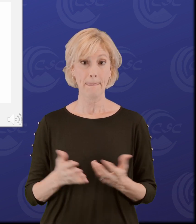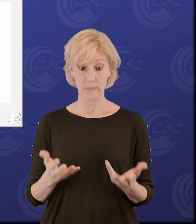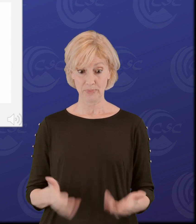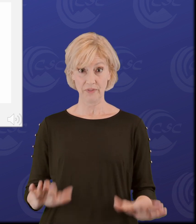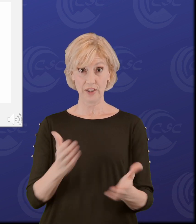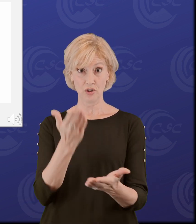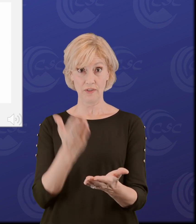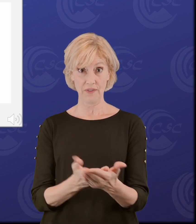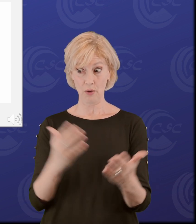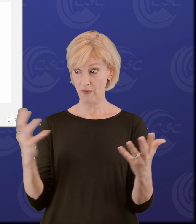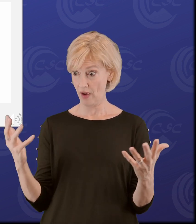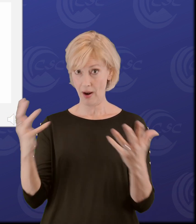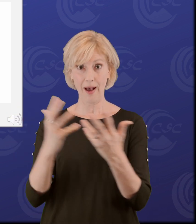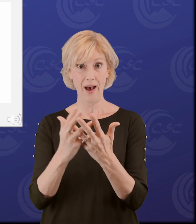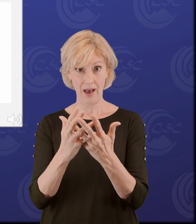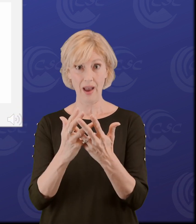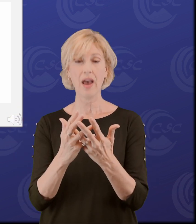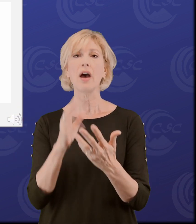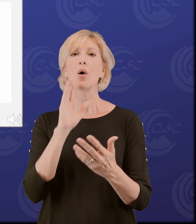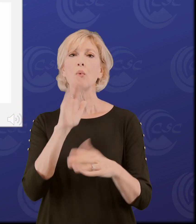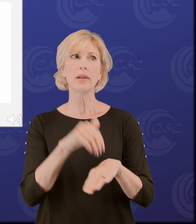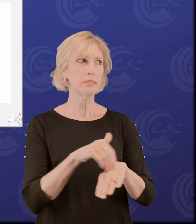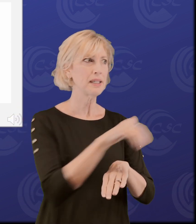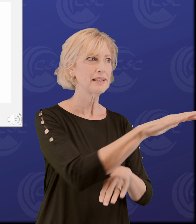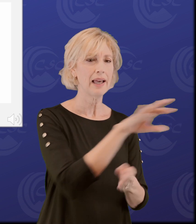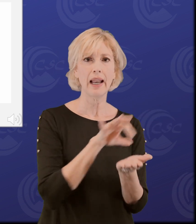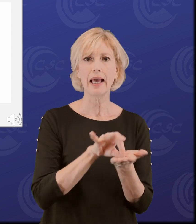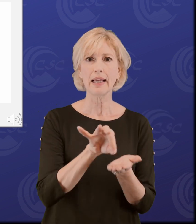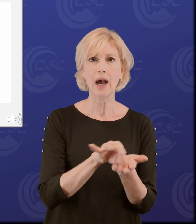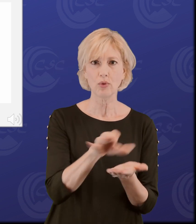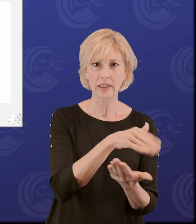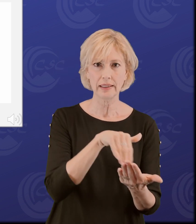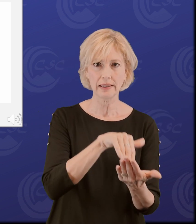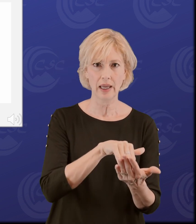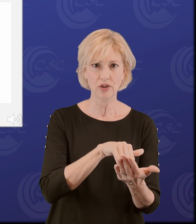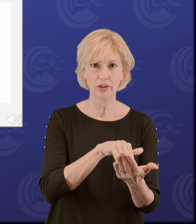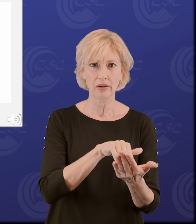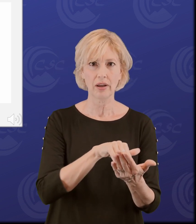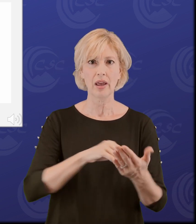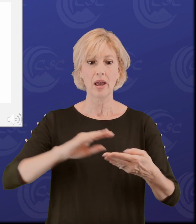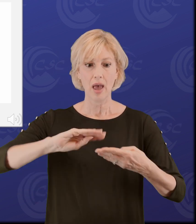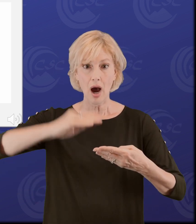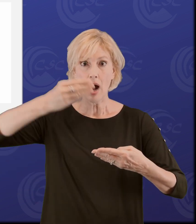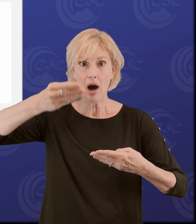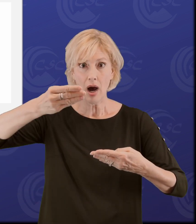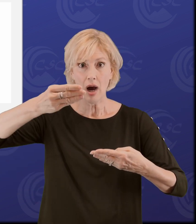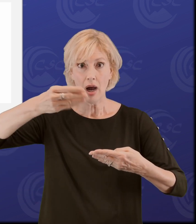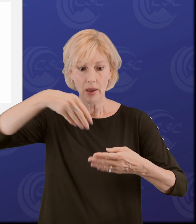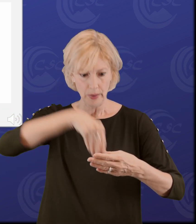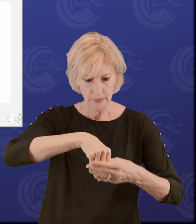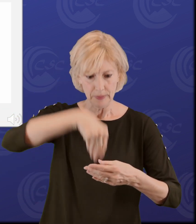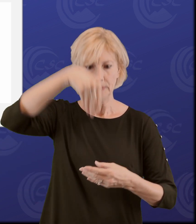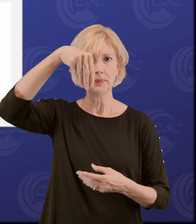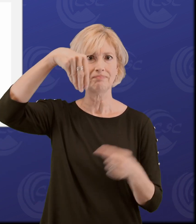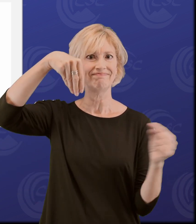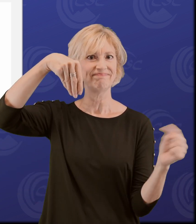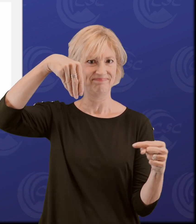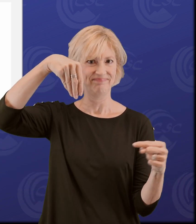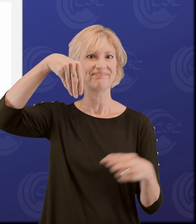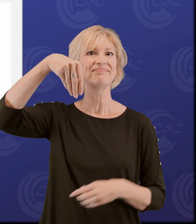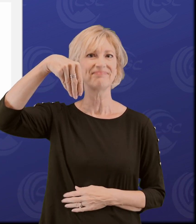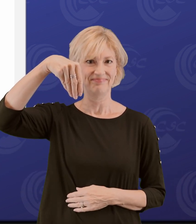Once verified, your ballot packet is transferred to the counting center, where officials open the return envelopes and separate the